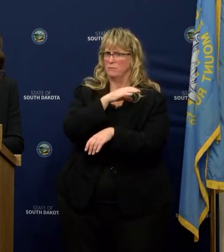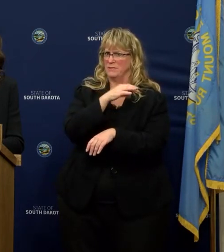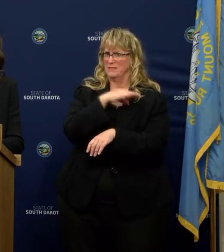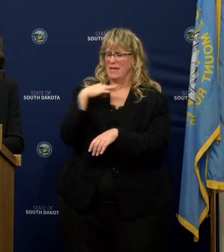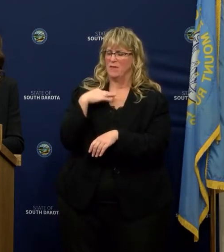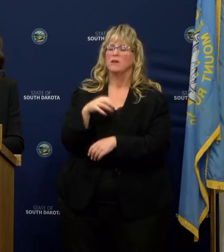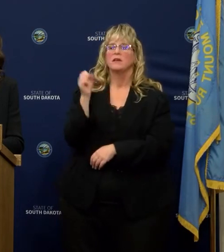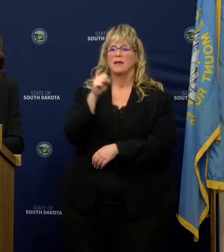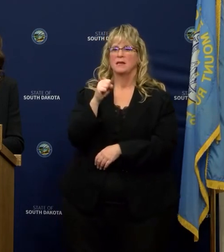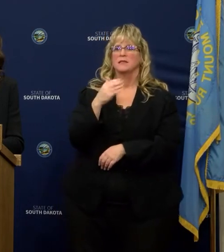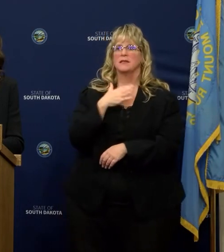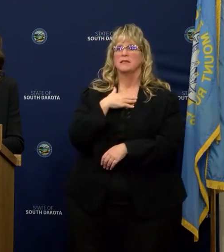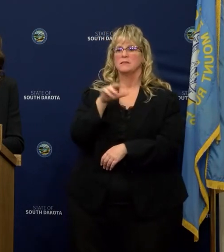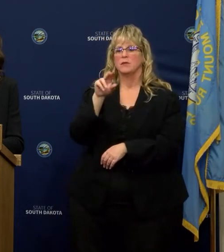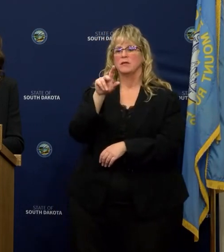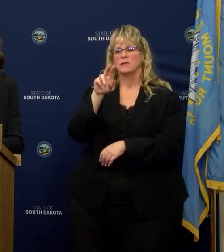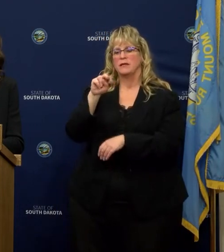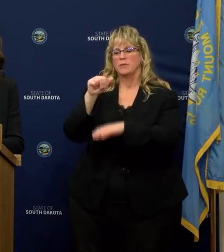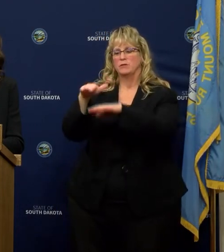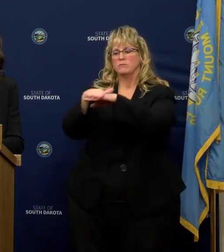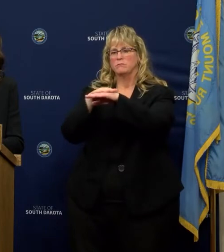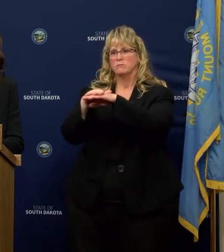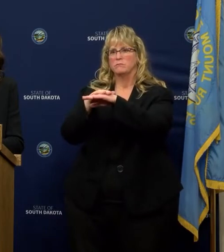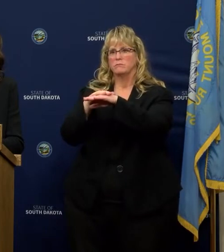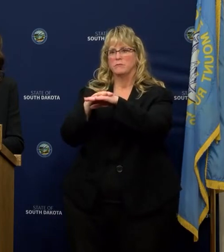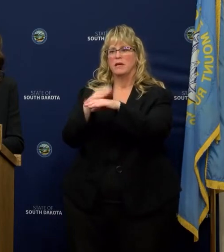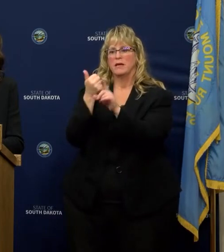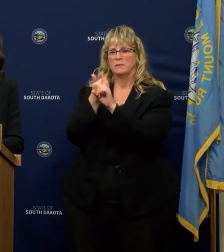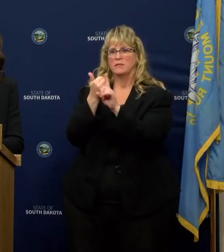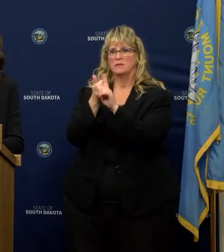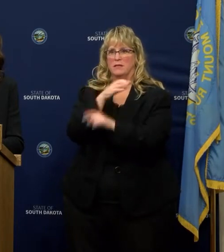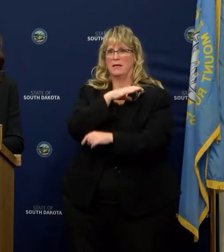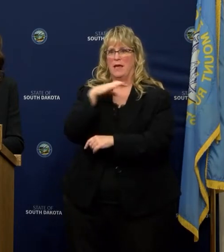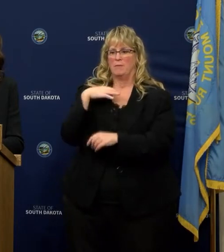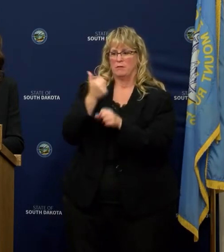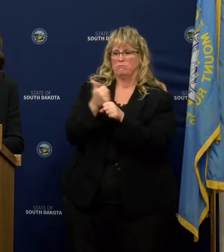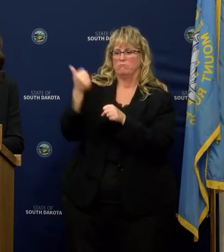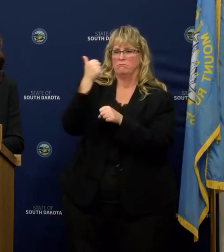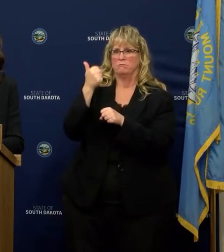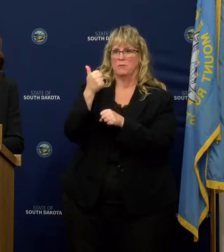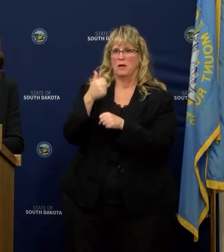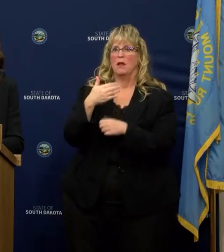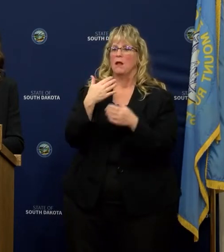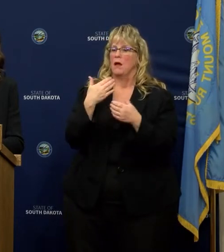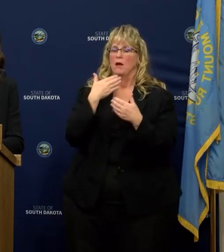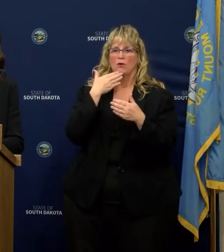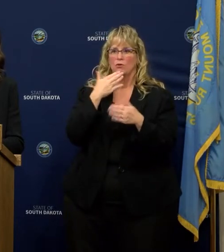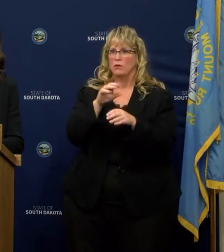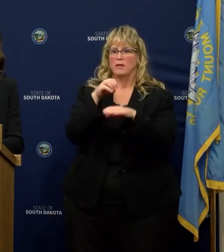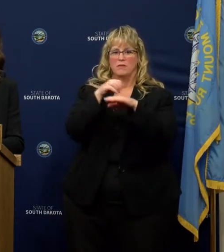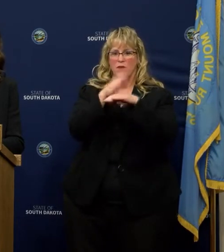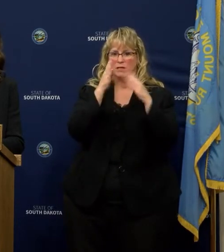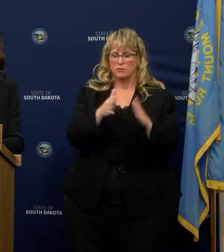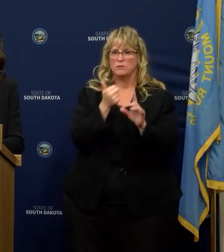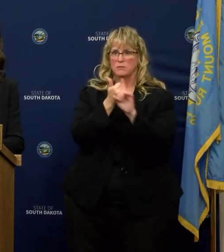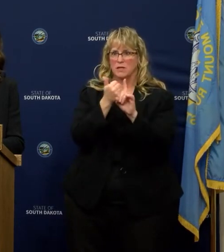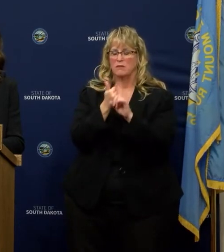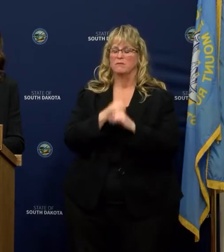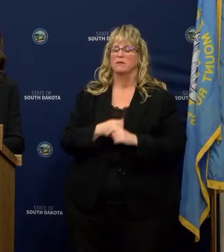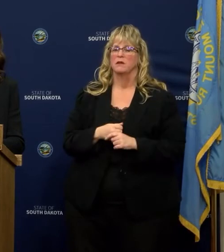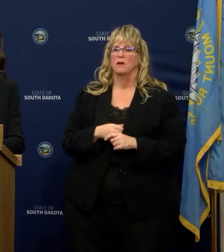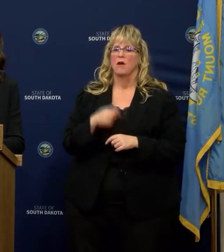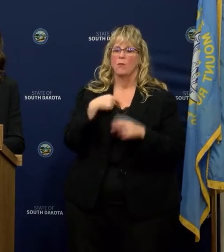Secretary Flute is my tribal relations secretary. He's a cabinet official and one of my closest advisors. We